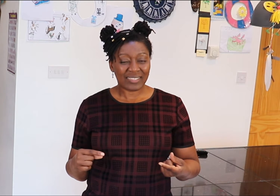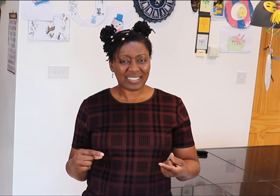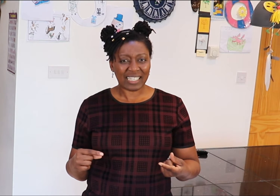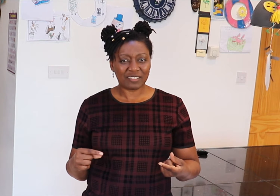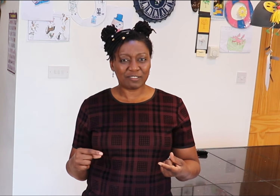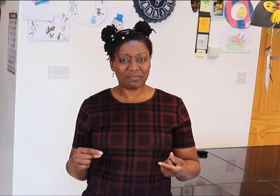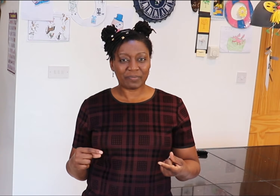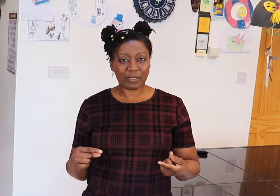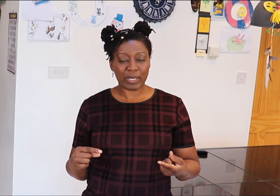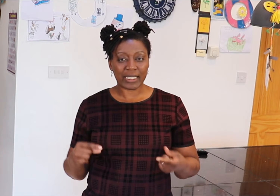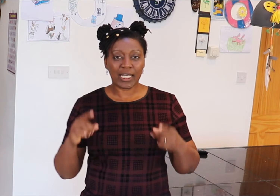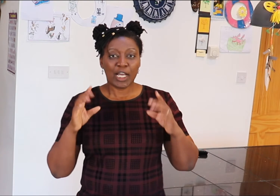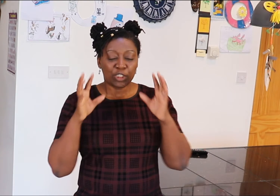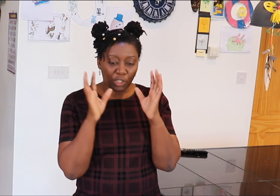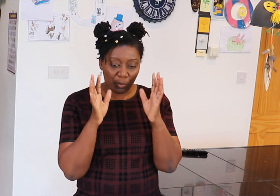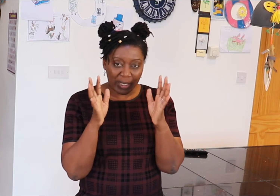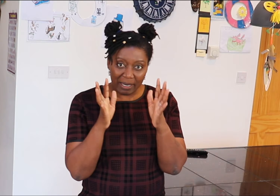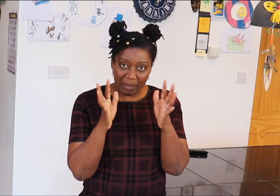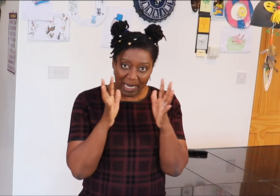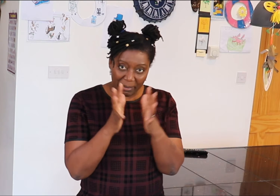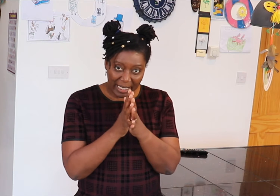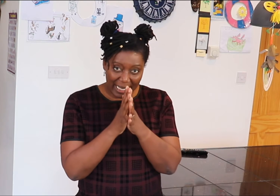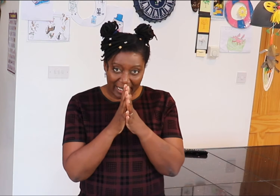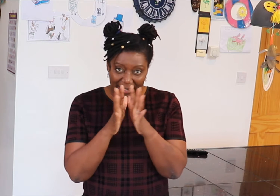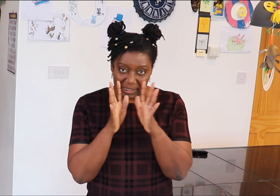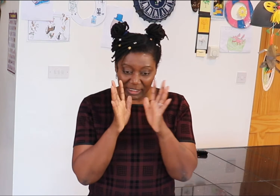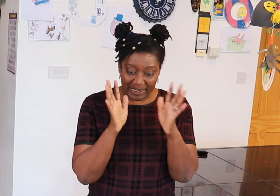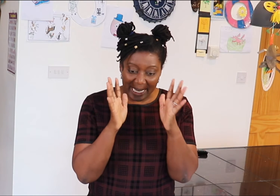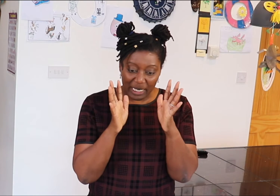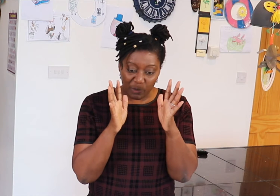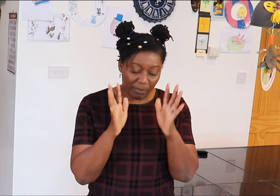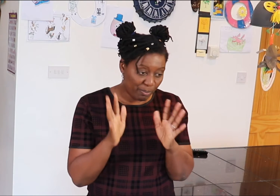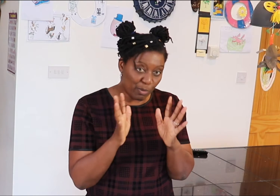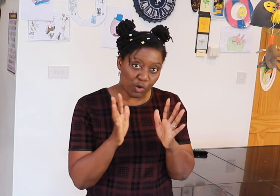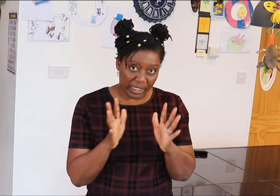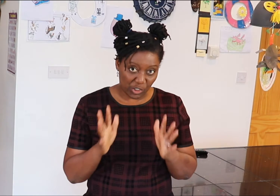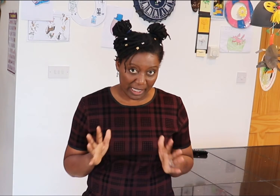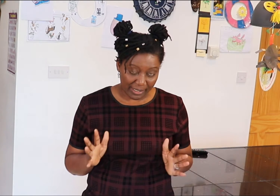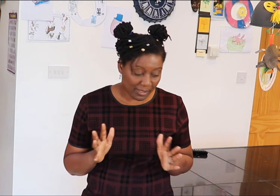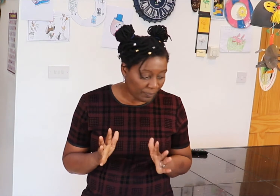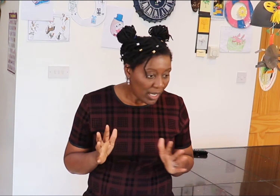It's kind of weird. So let me just get a little bit more into this.